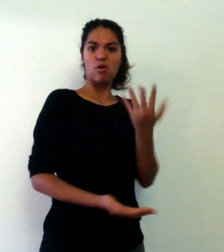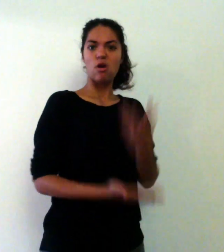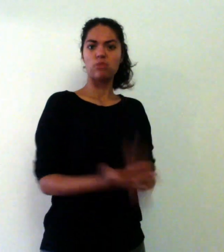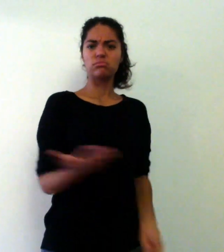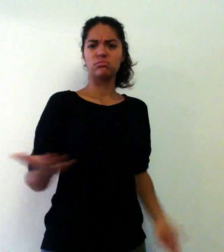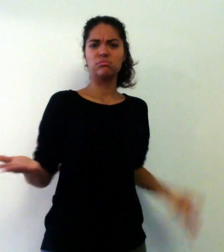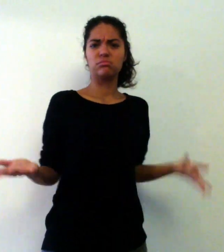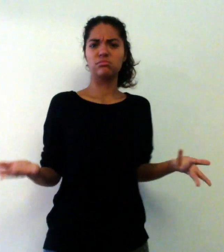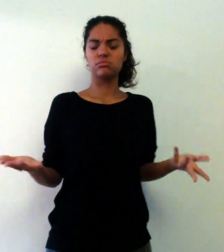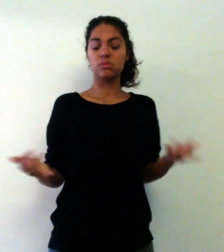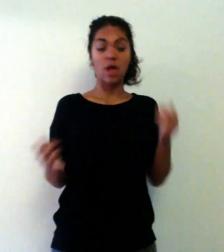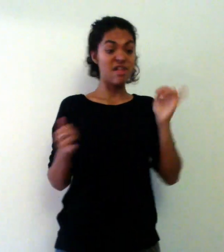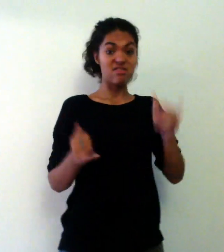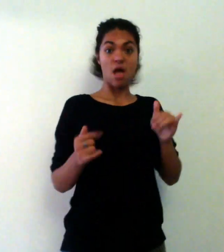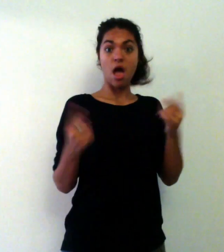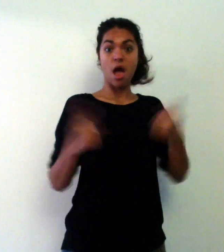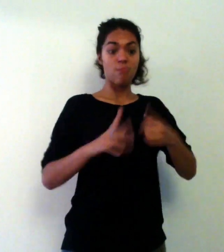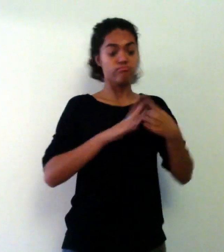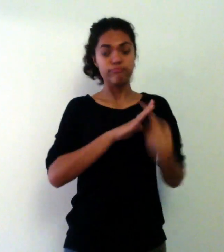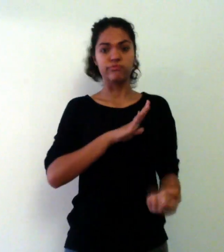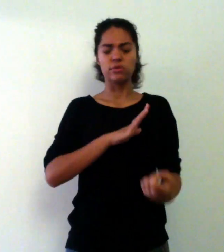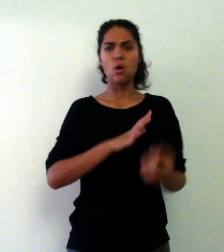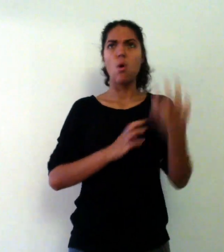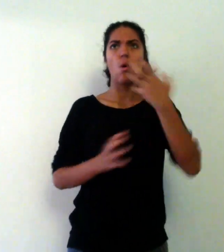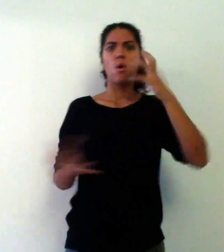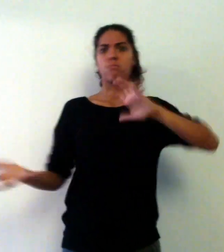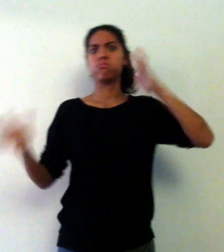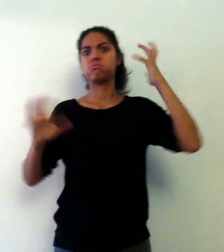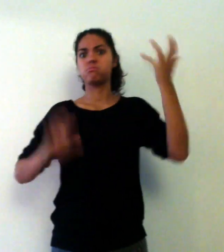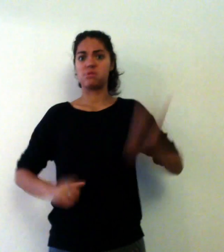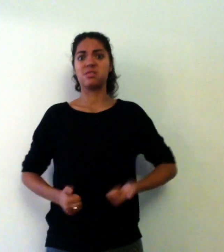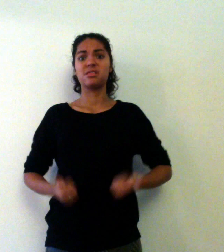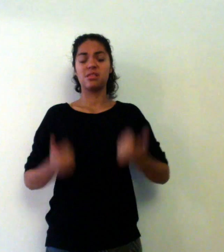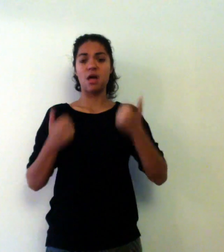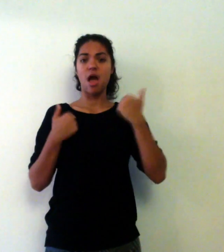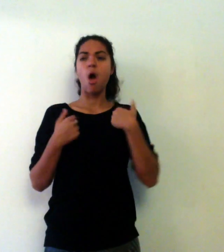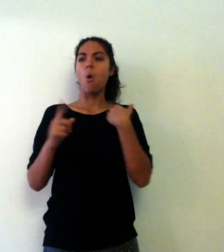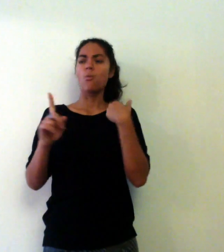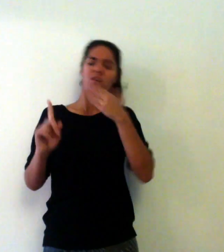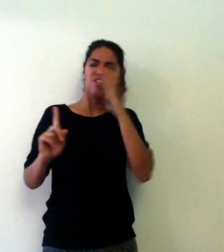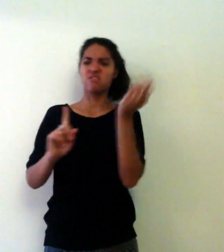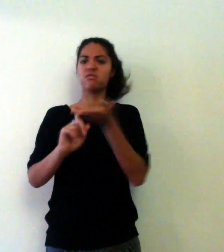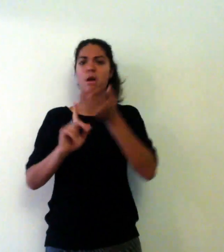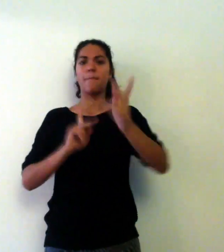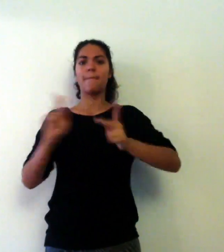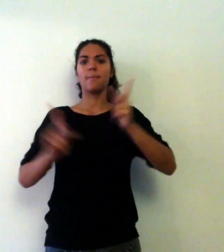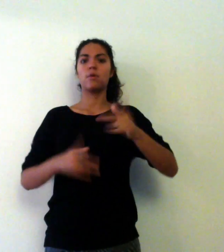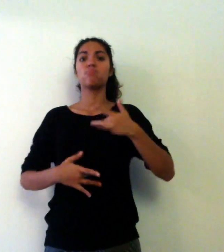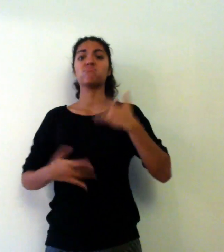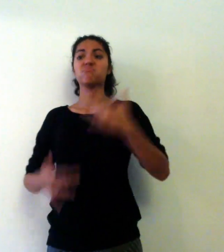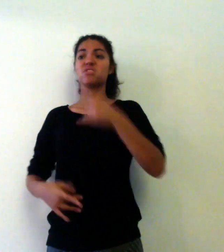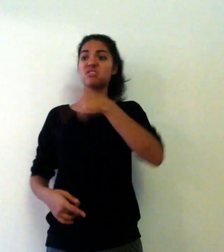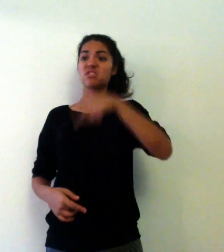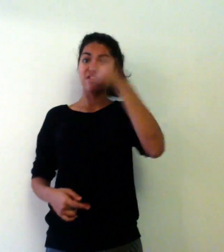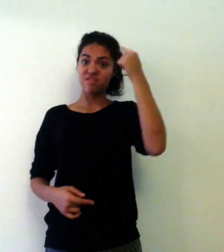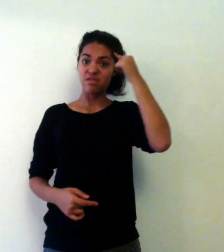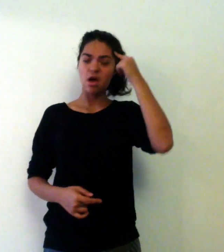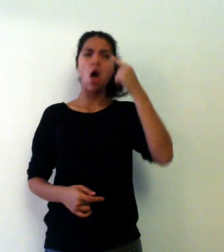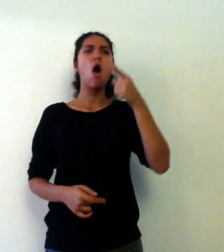we have become hapless possessors of, and we have made people believe that there is a greater essence and success if you're